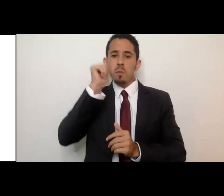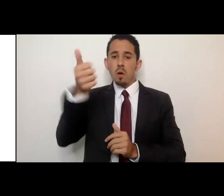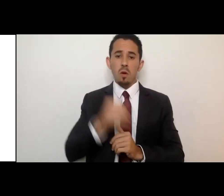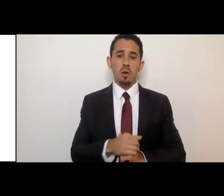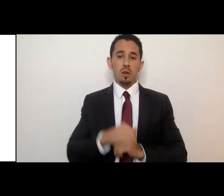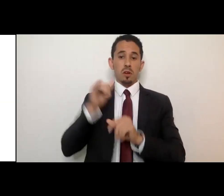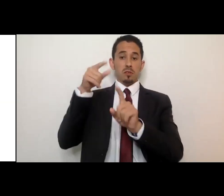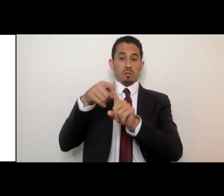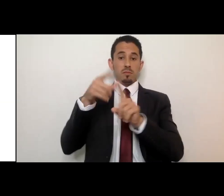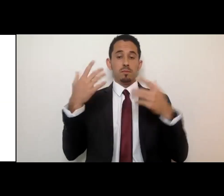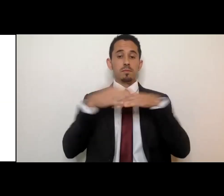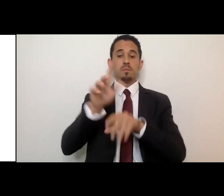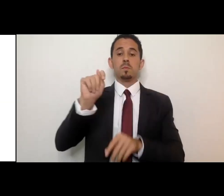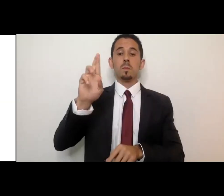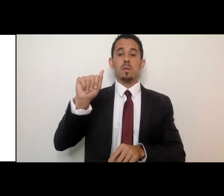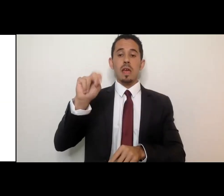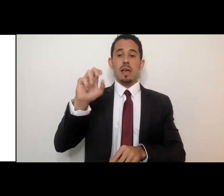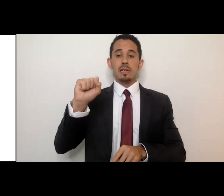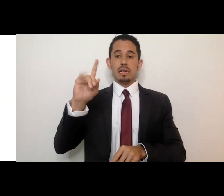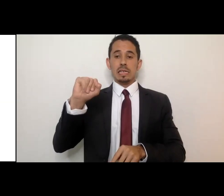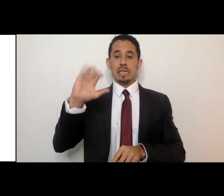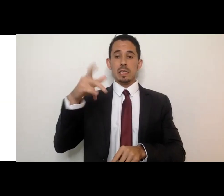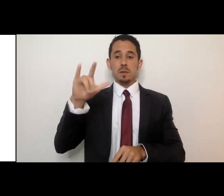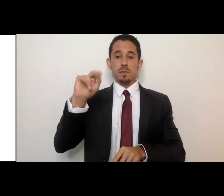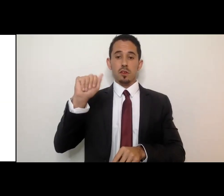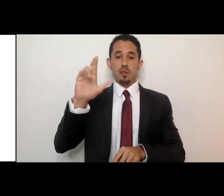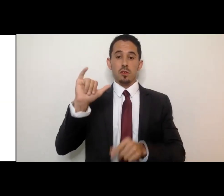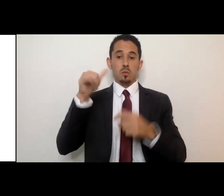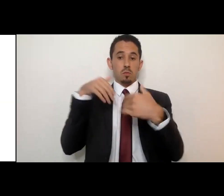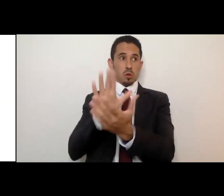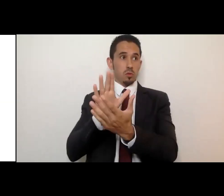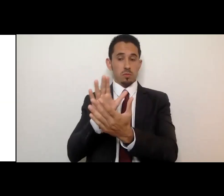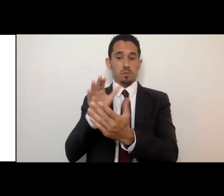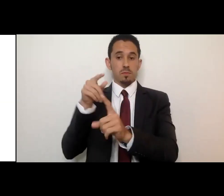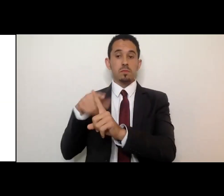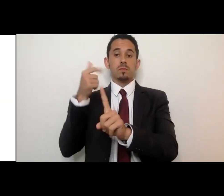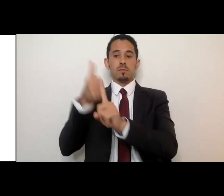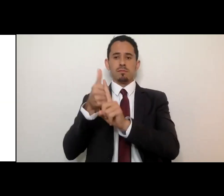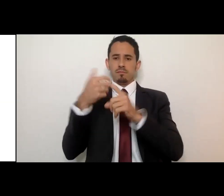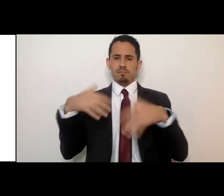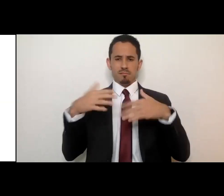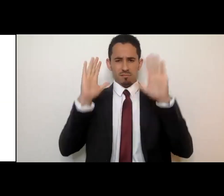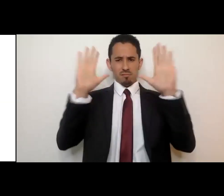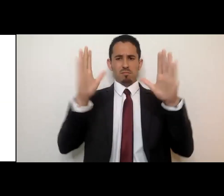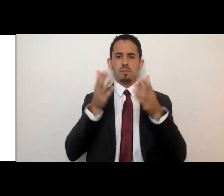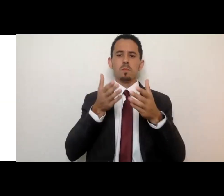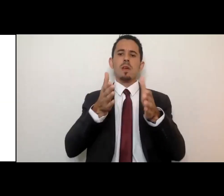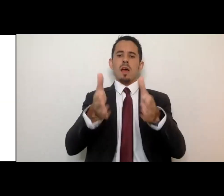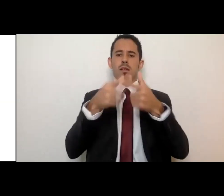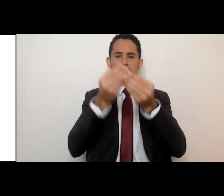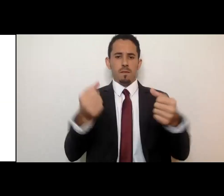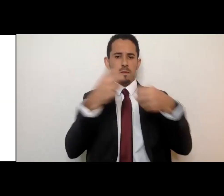and public health and population research. So this transdisciplinary